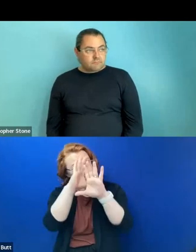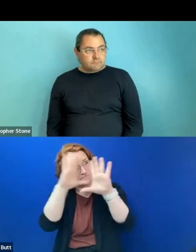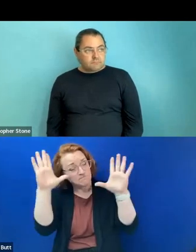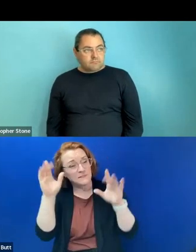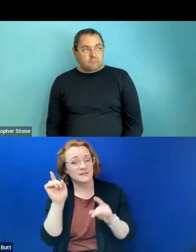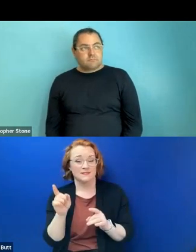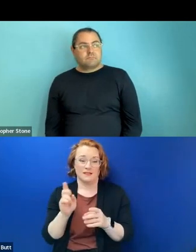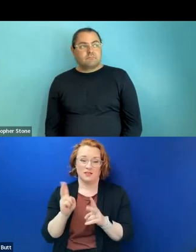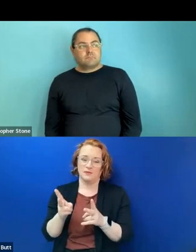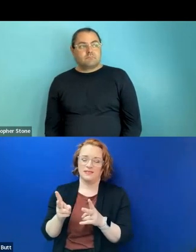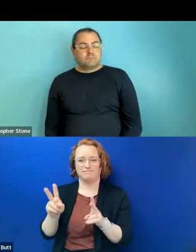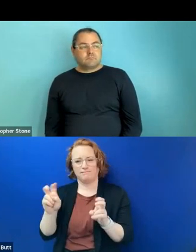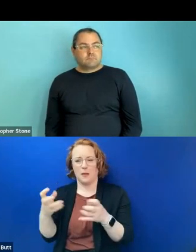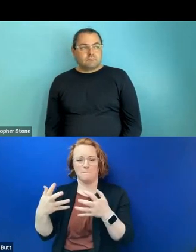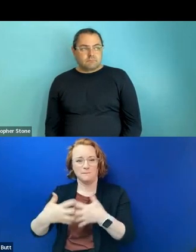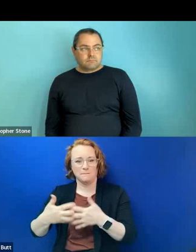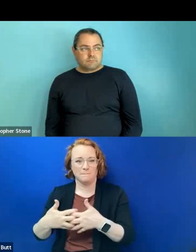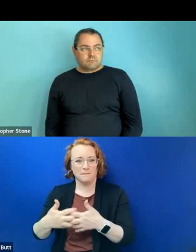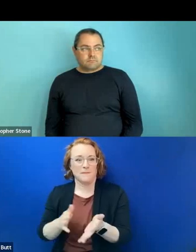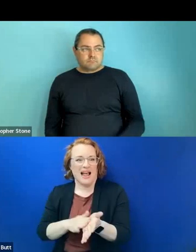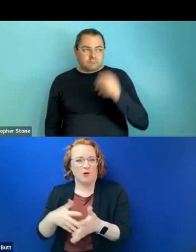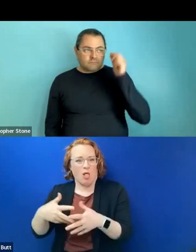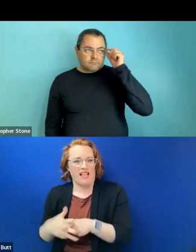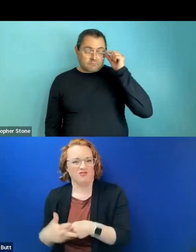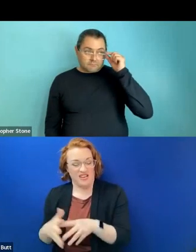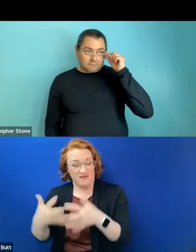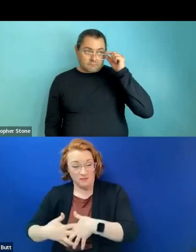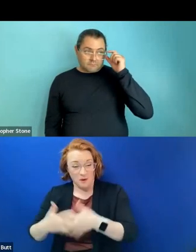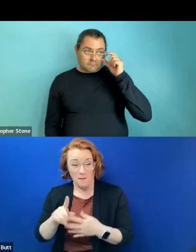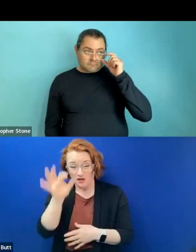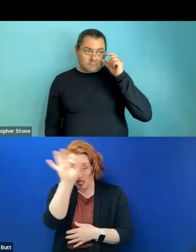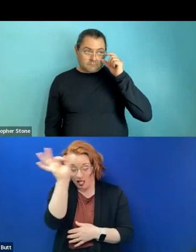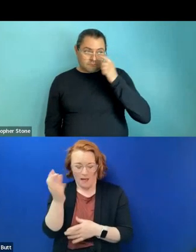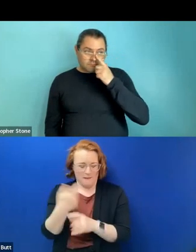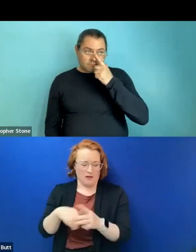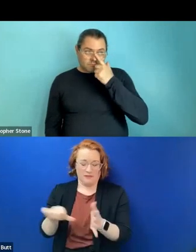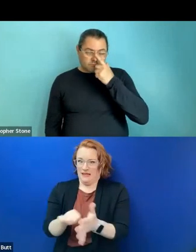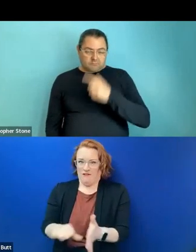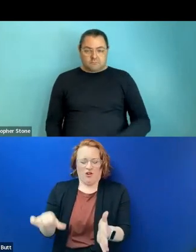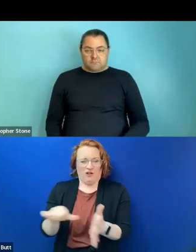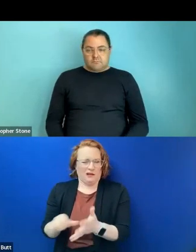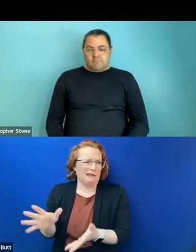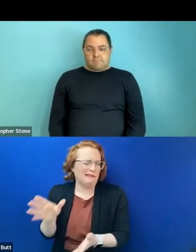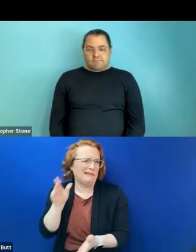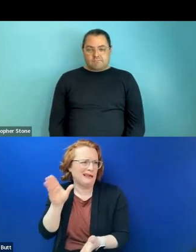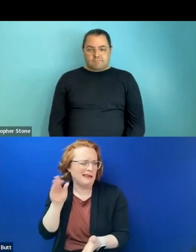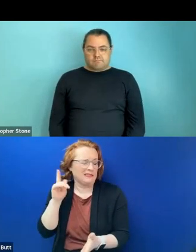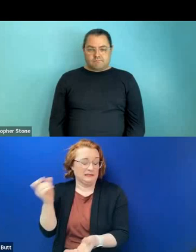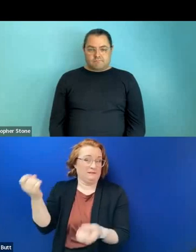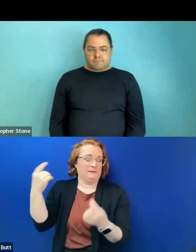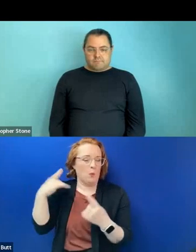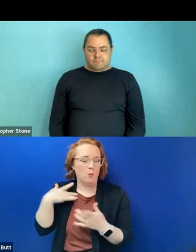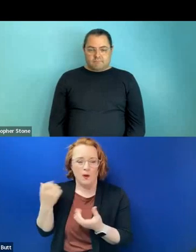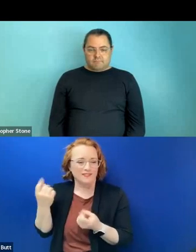for mechanical engineering and you know nothing about that subject, it becomes really difficult because you don't understand the source